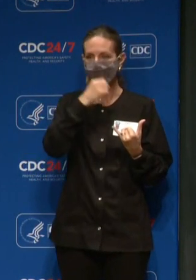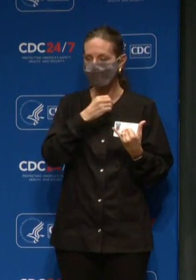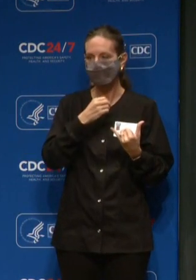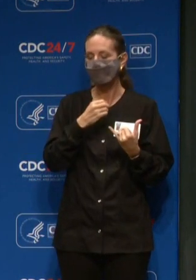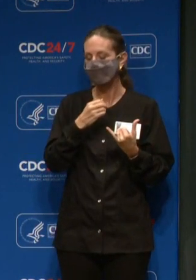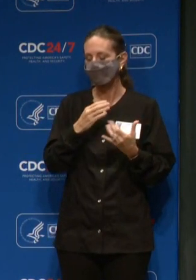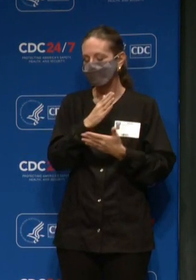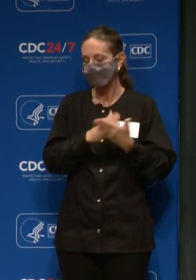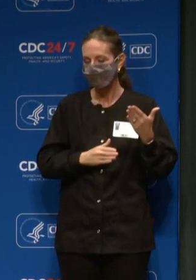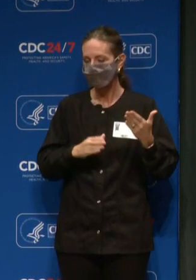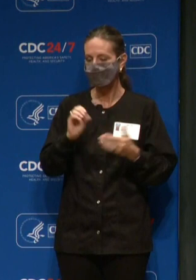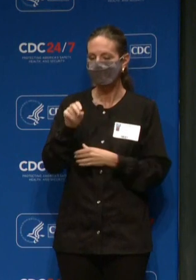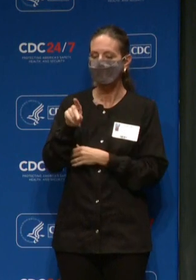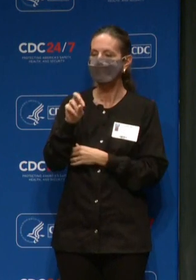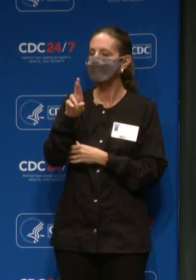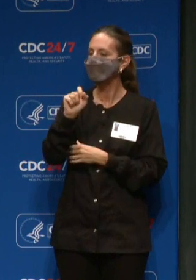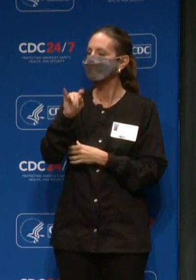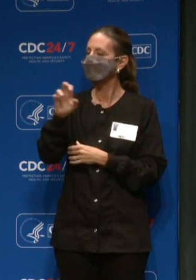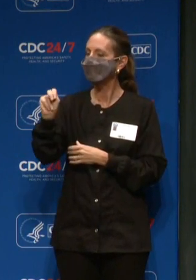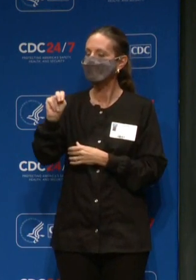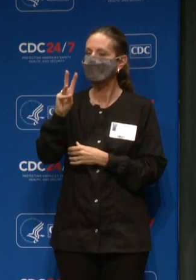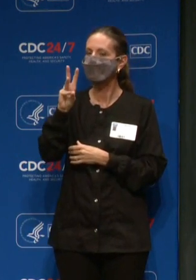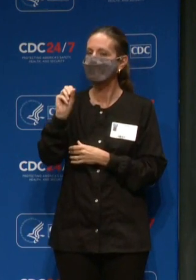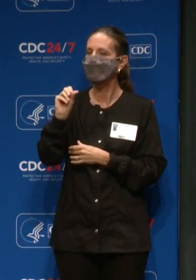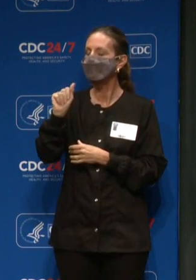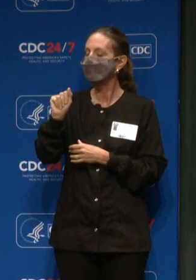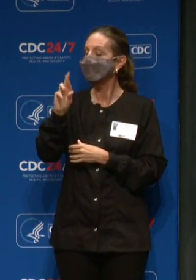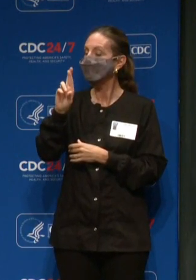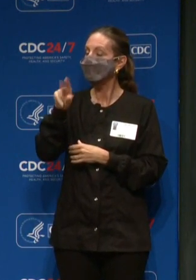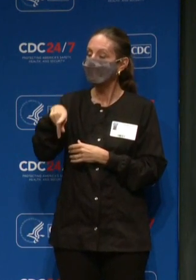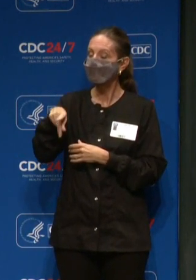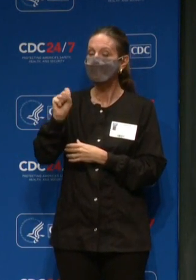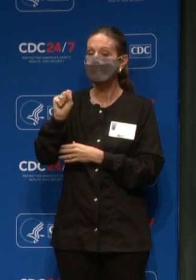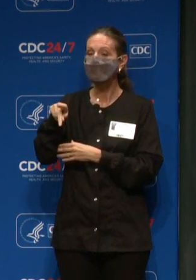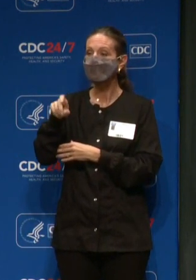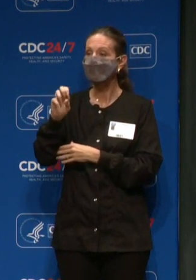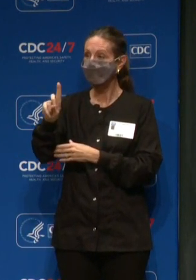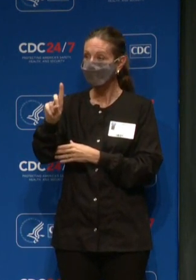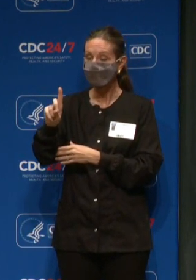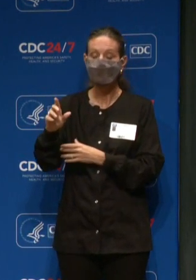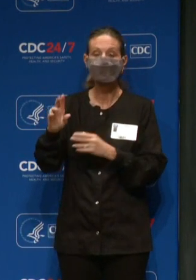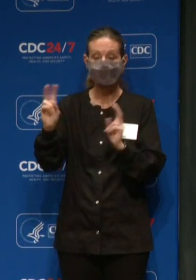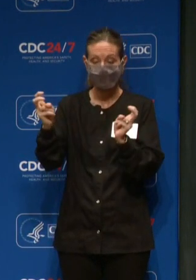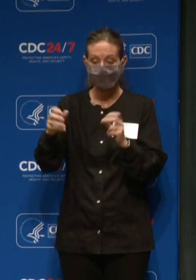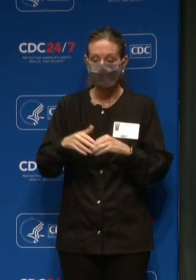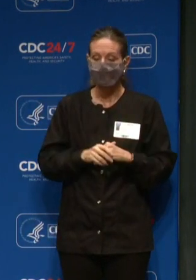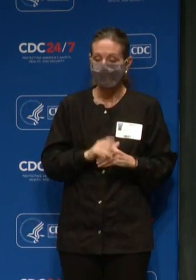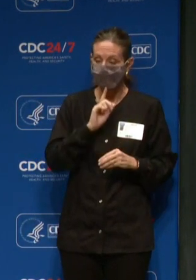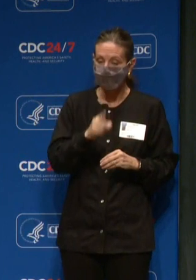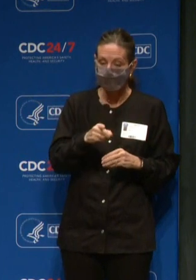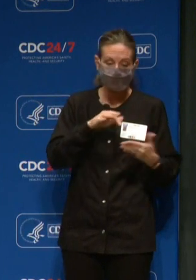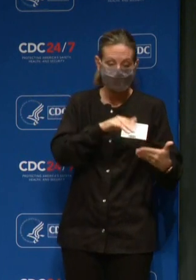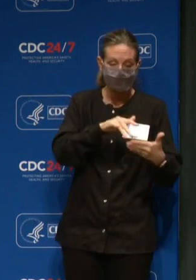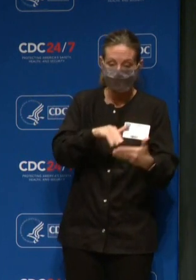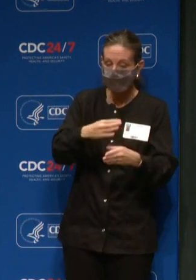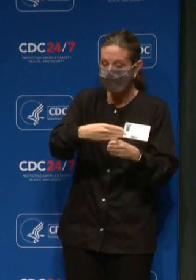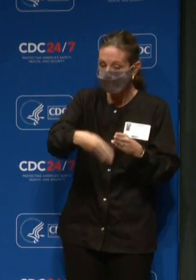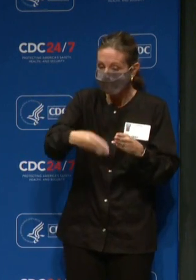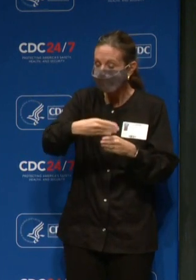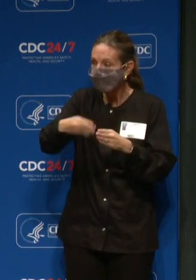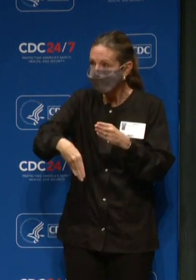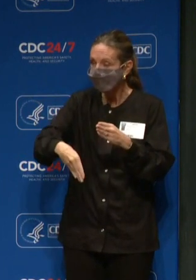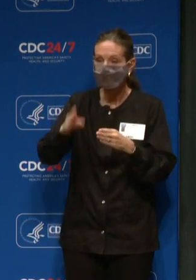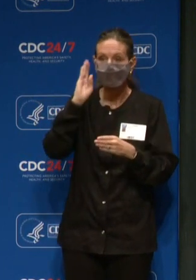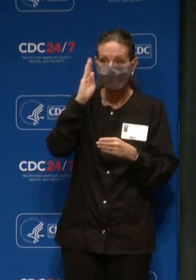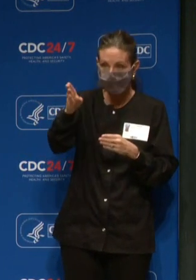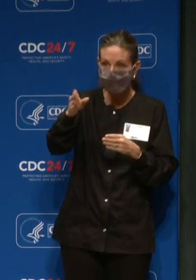is we're not waiting until we have all of the studies completed and the reviews done before we start